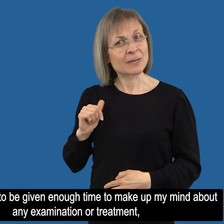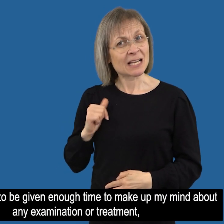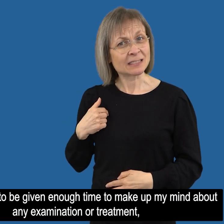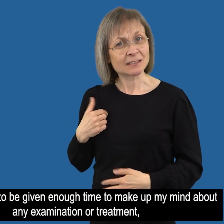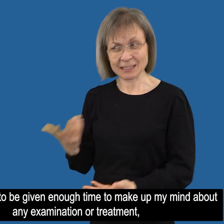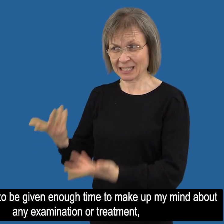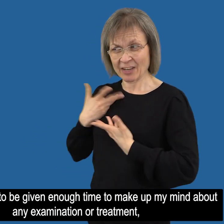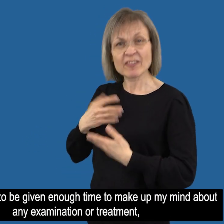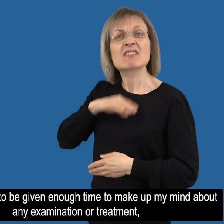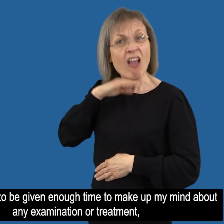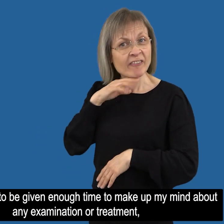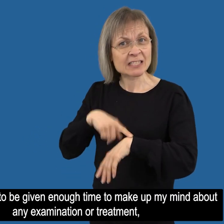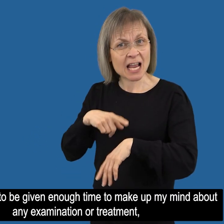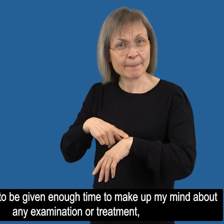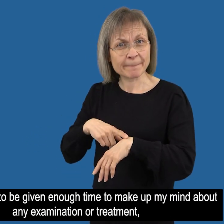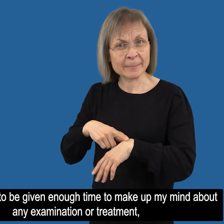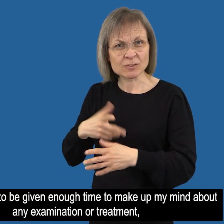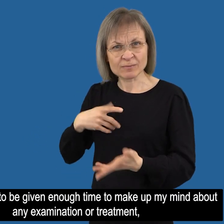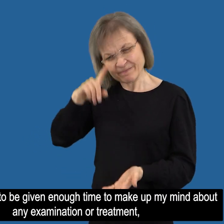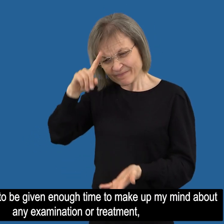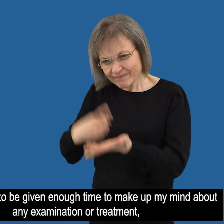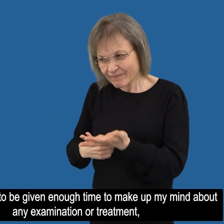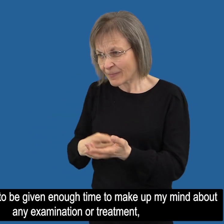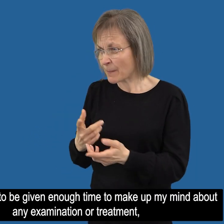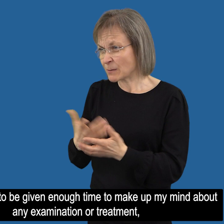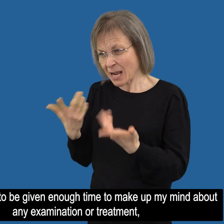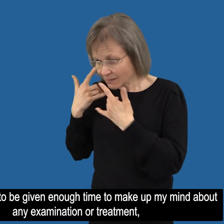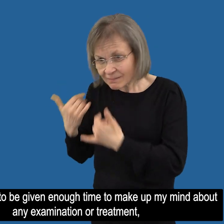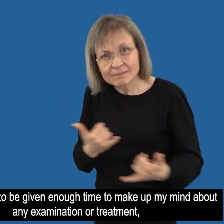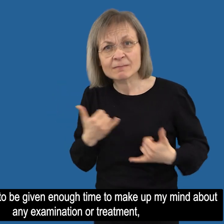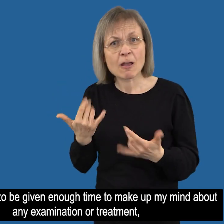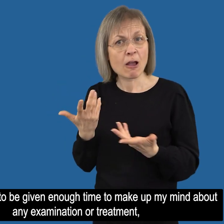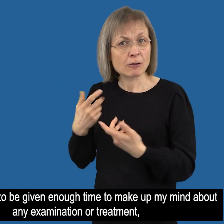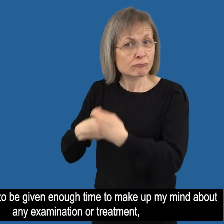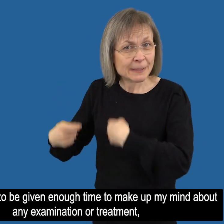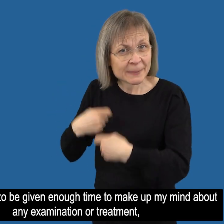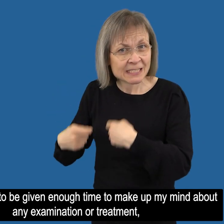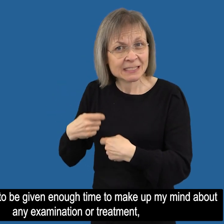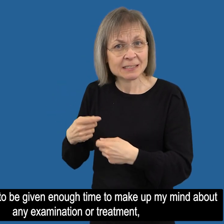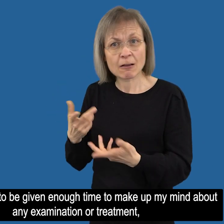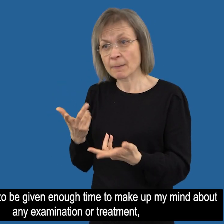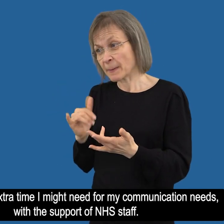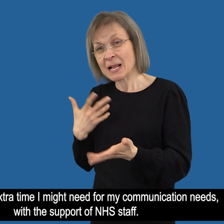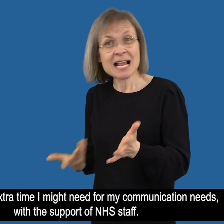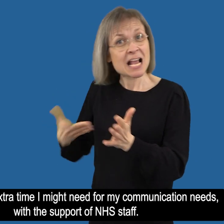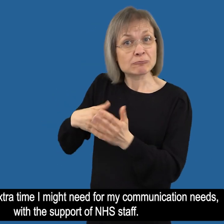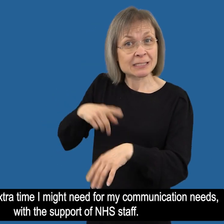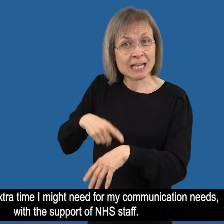22 4488. I can expect to be given enough time to make up my mind about